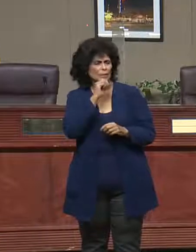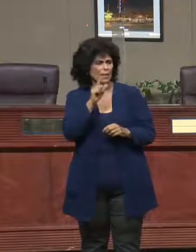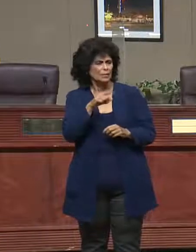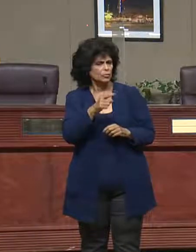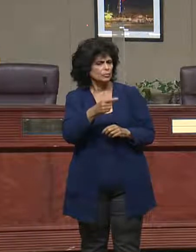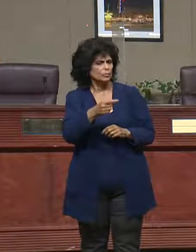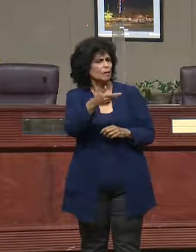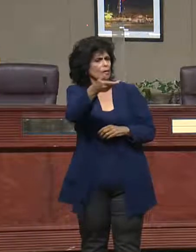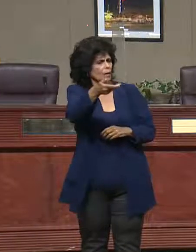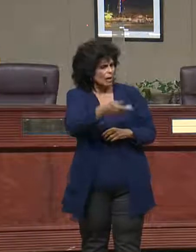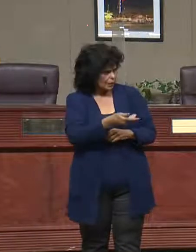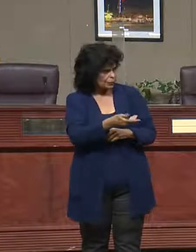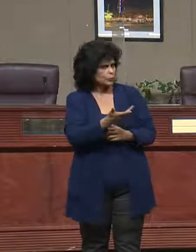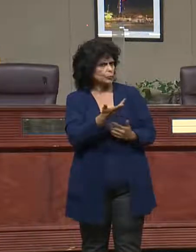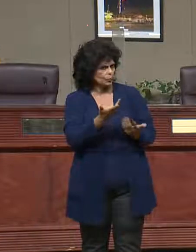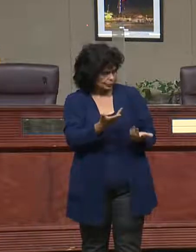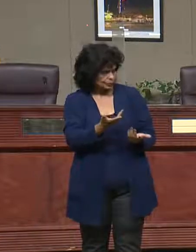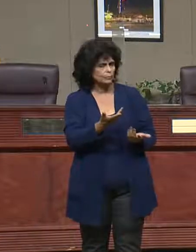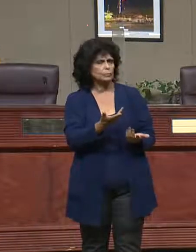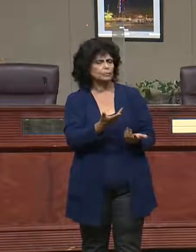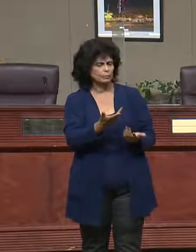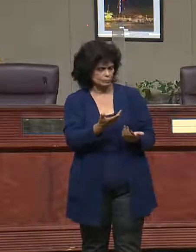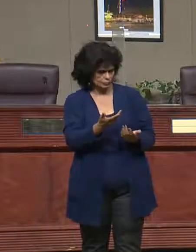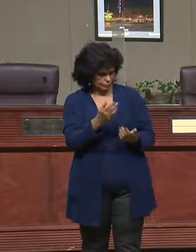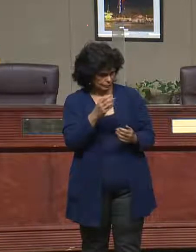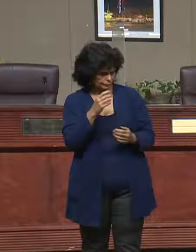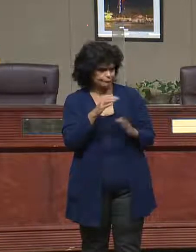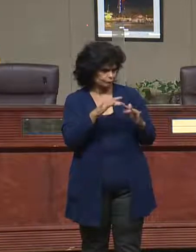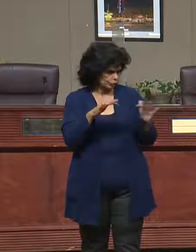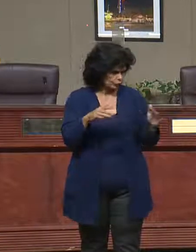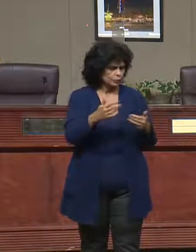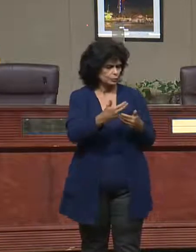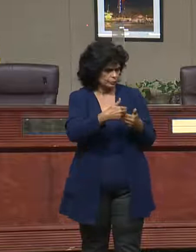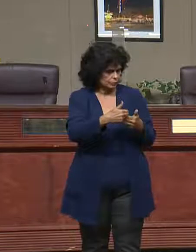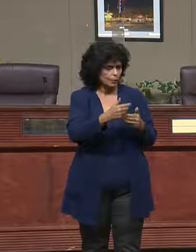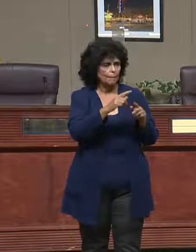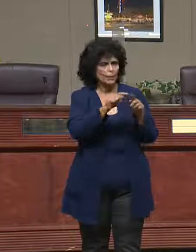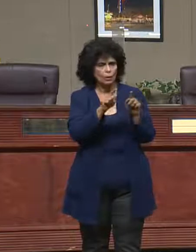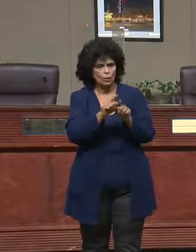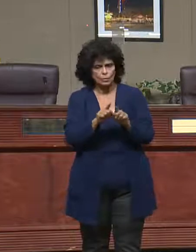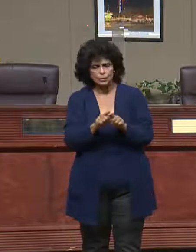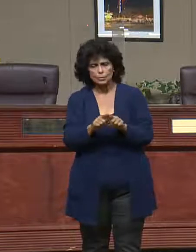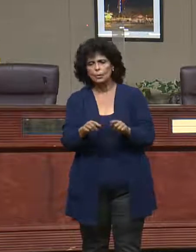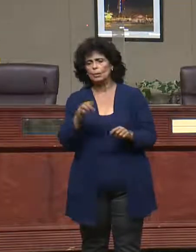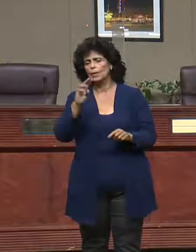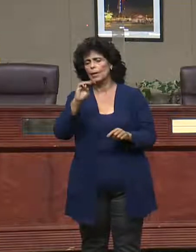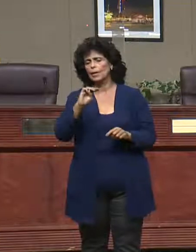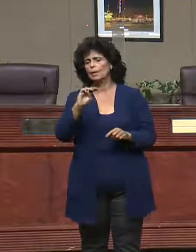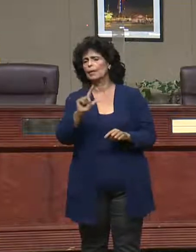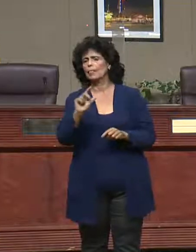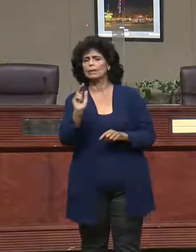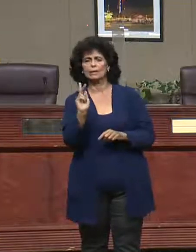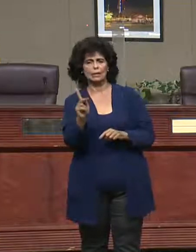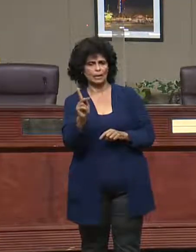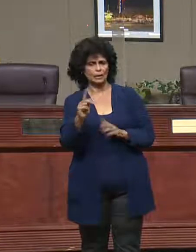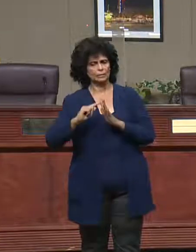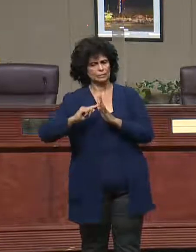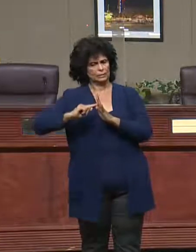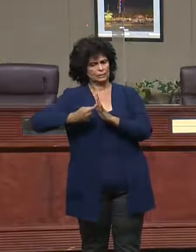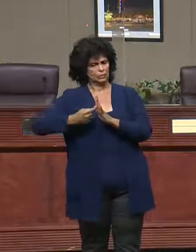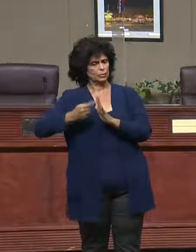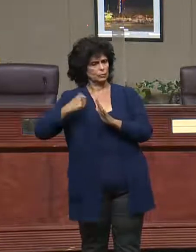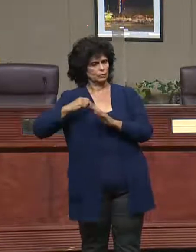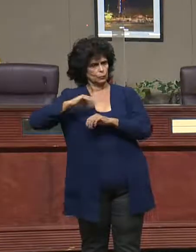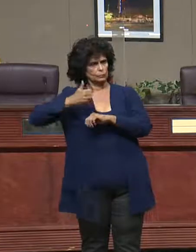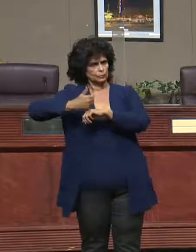diversity, but also through the MLK initiative that we began here, where